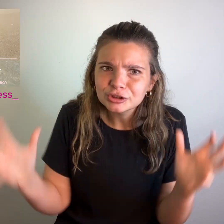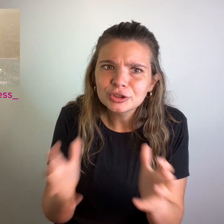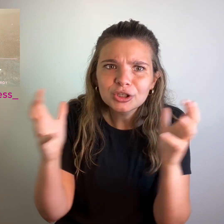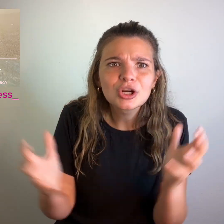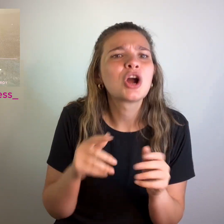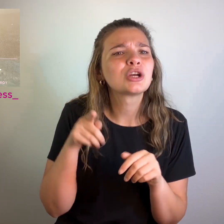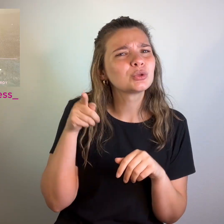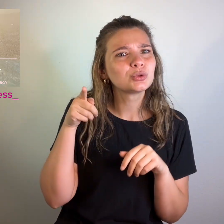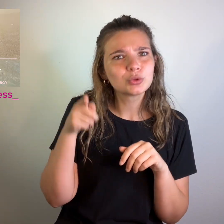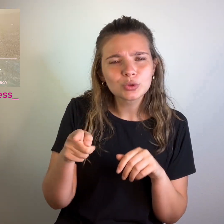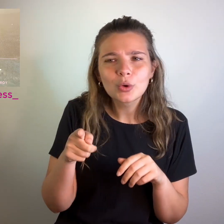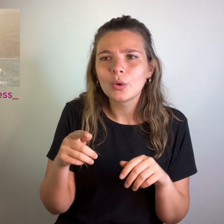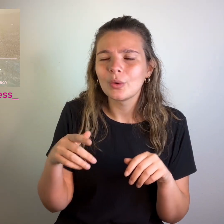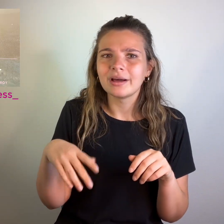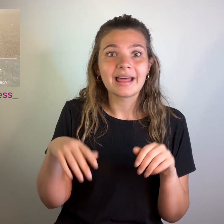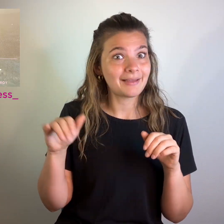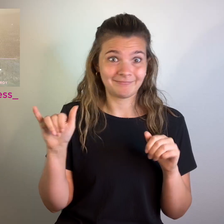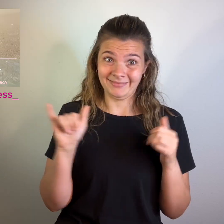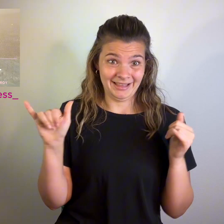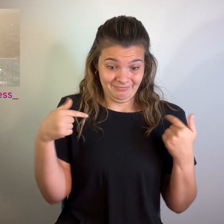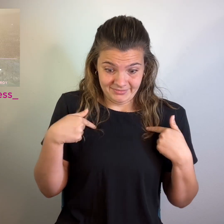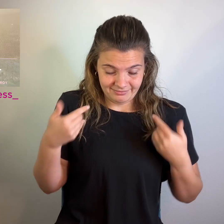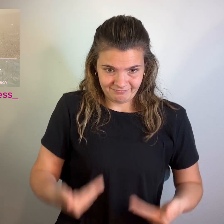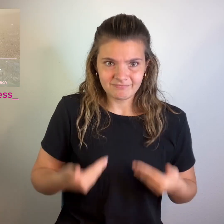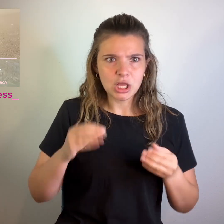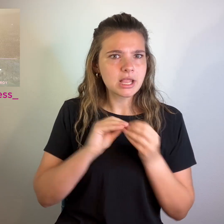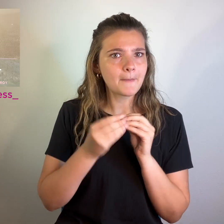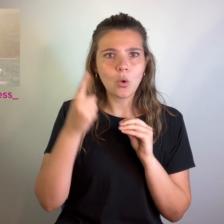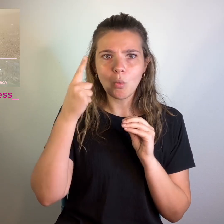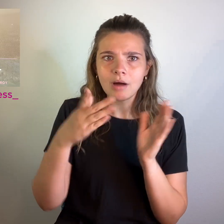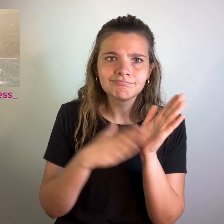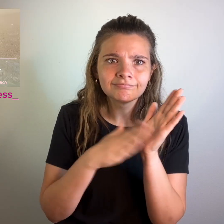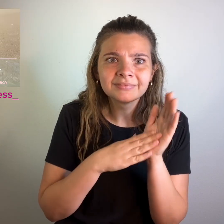AF Collective, okay? This is the place for you to be. And